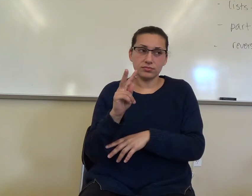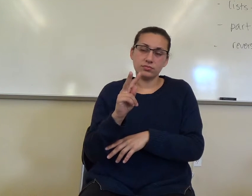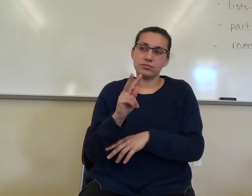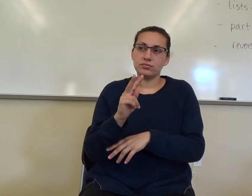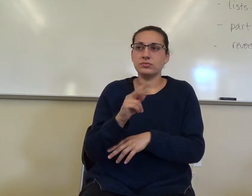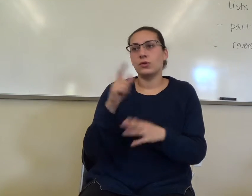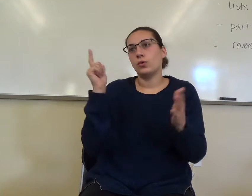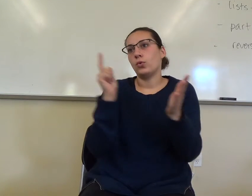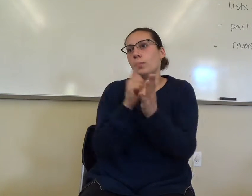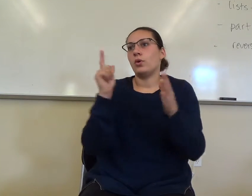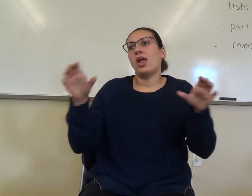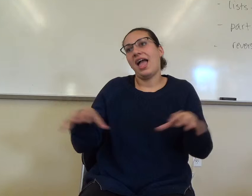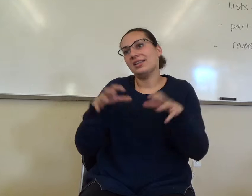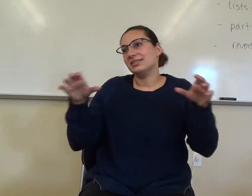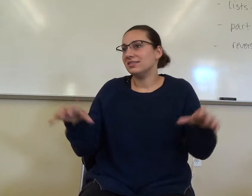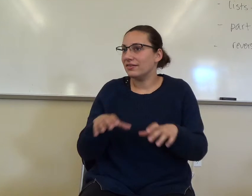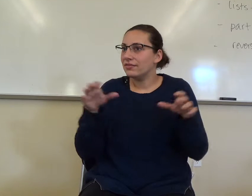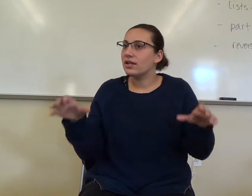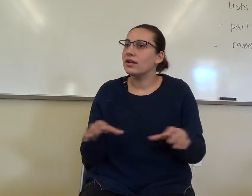activity, viewers,